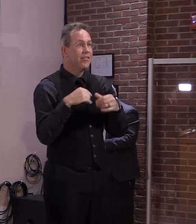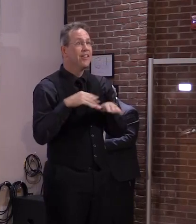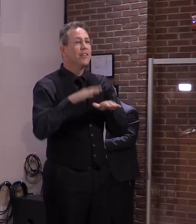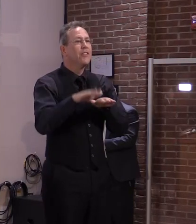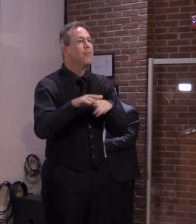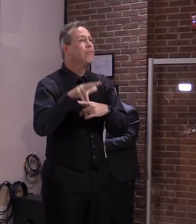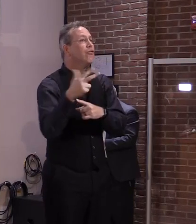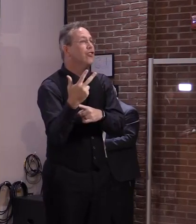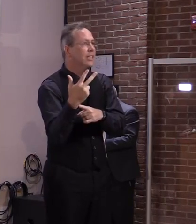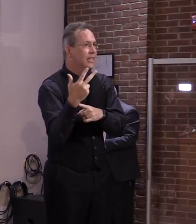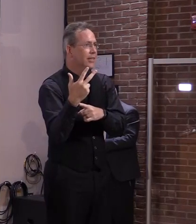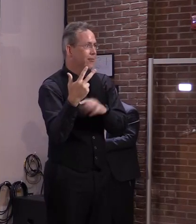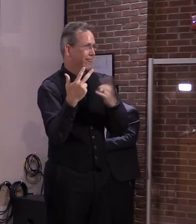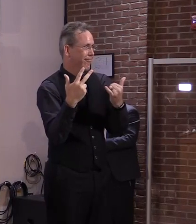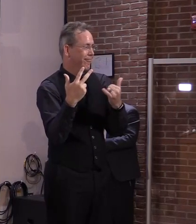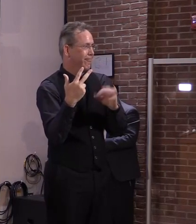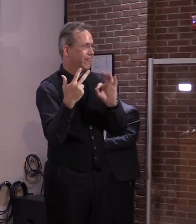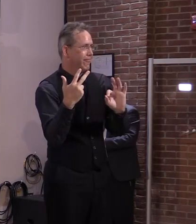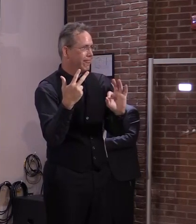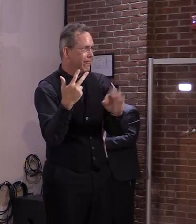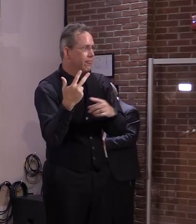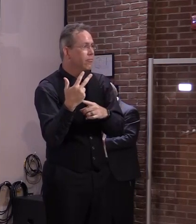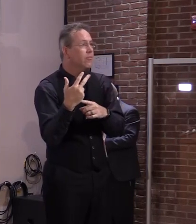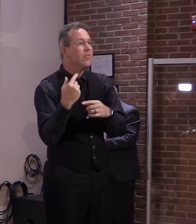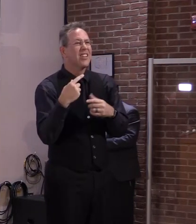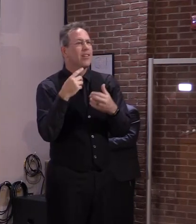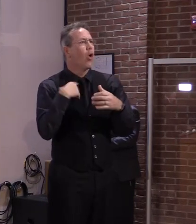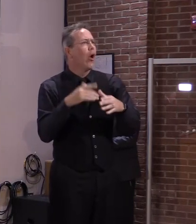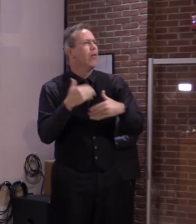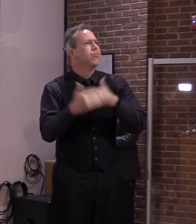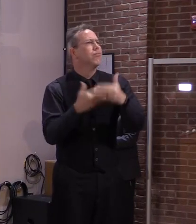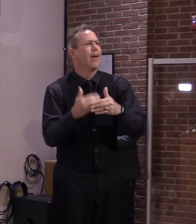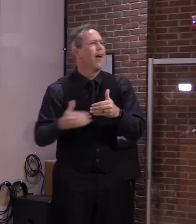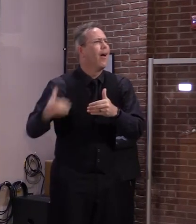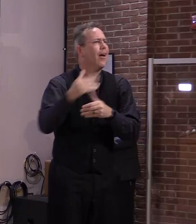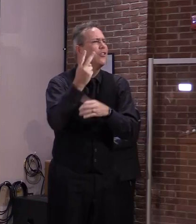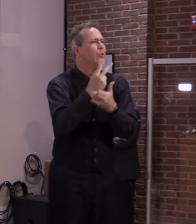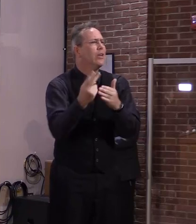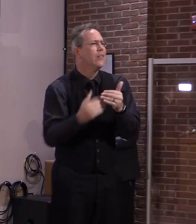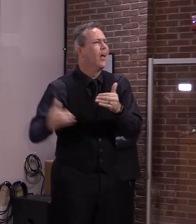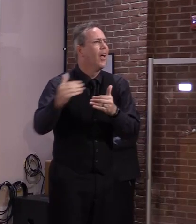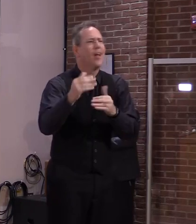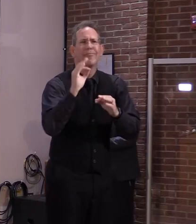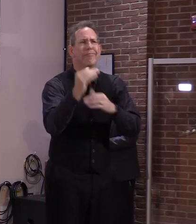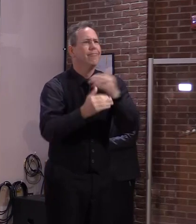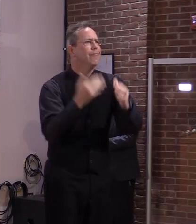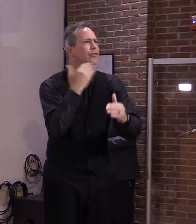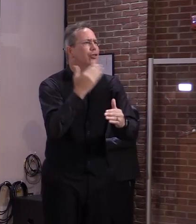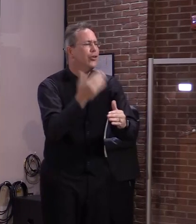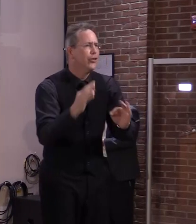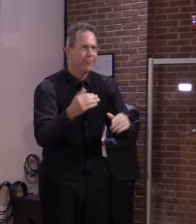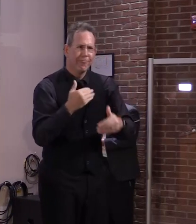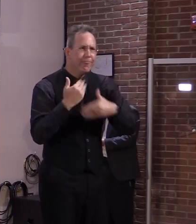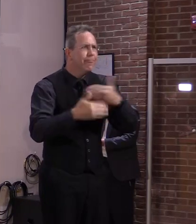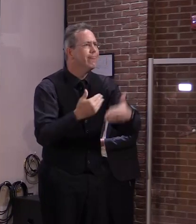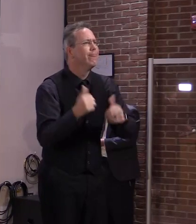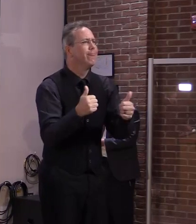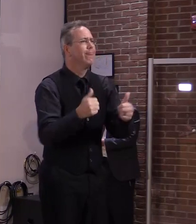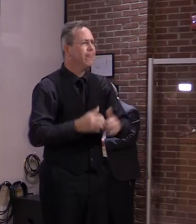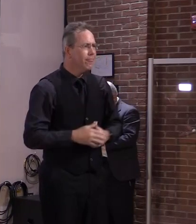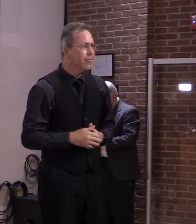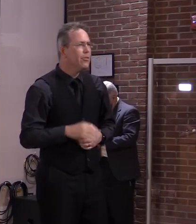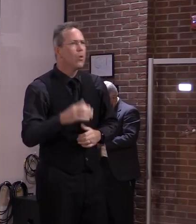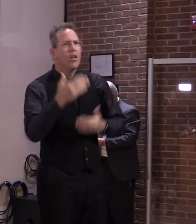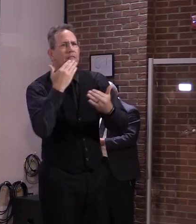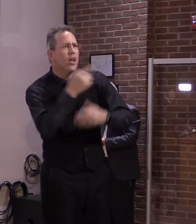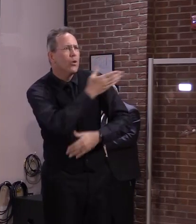than 2 weeks ahead of schedule. I want to thank Vermonters for making this possible. Because